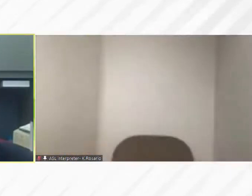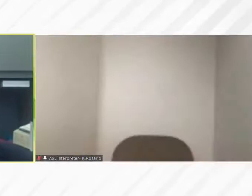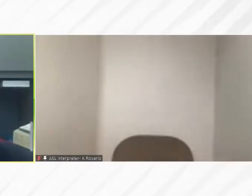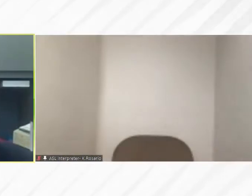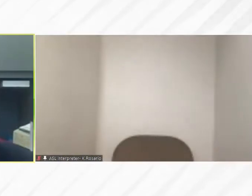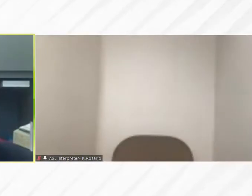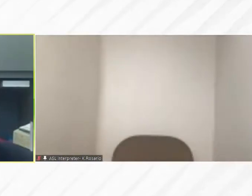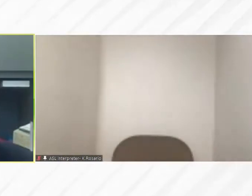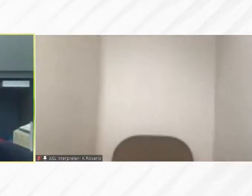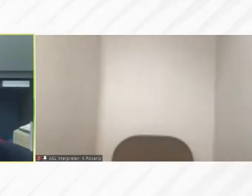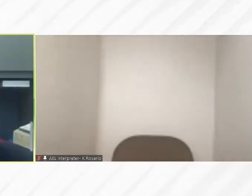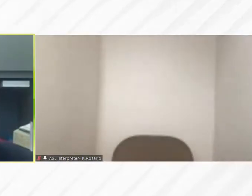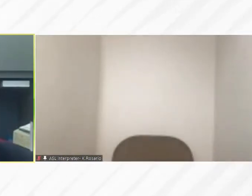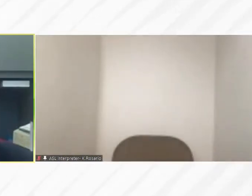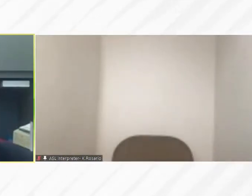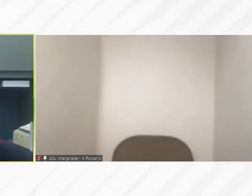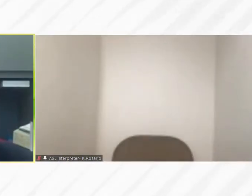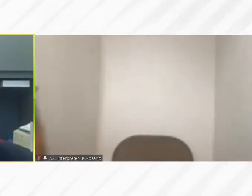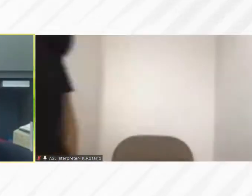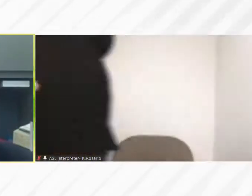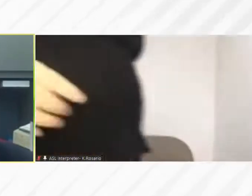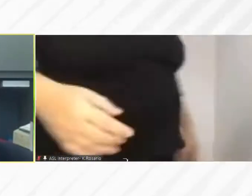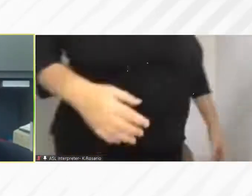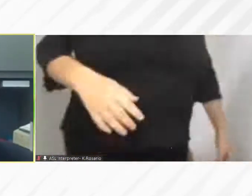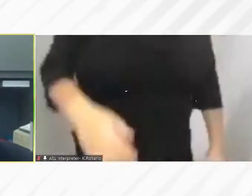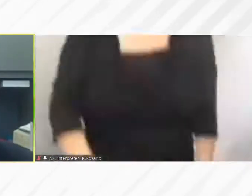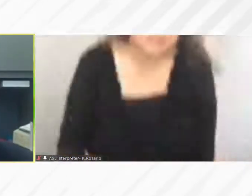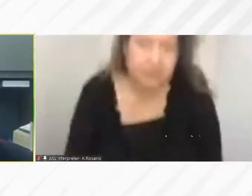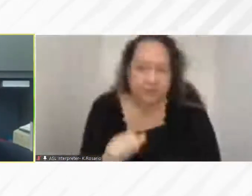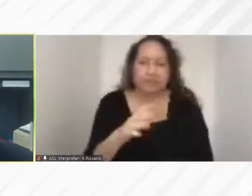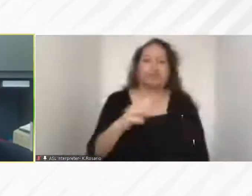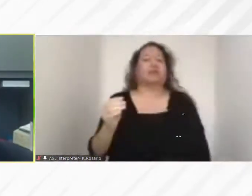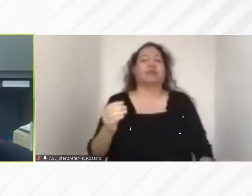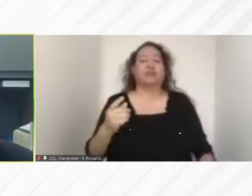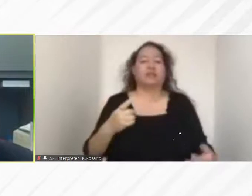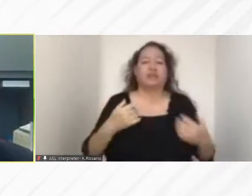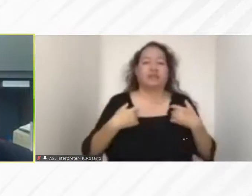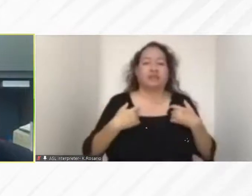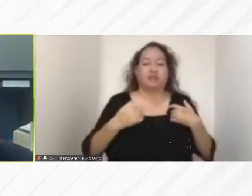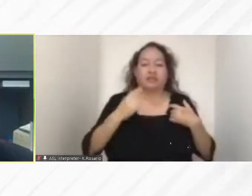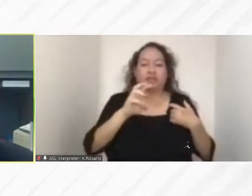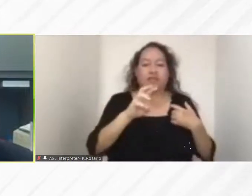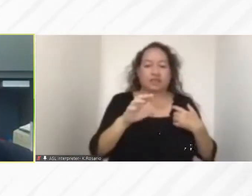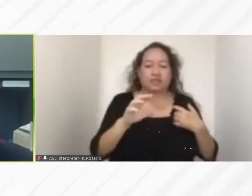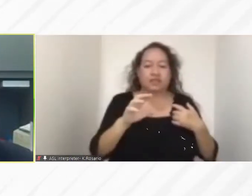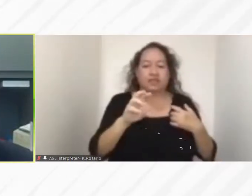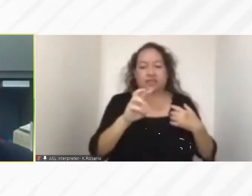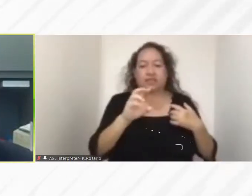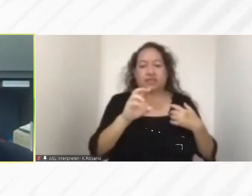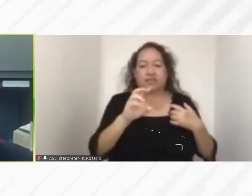report, we have 4,903 positives of the 65,059 tested, or